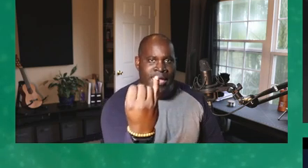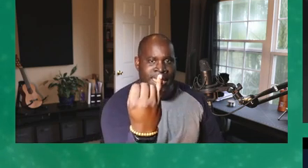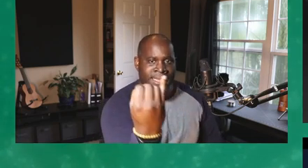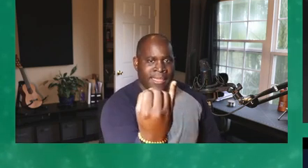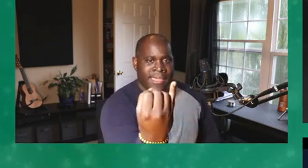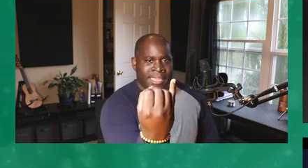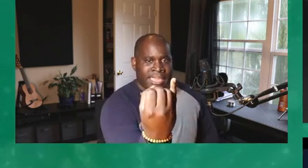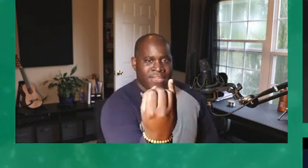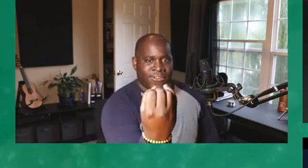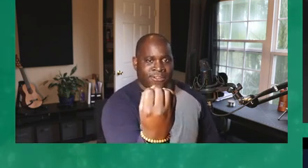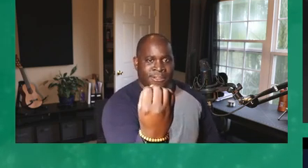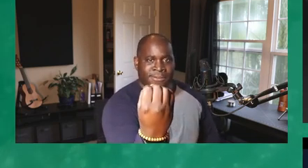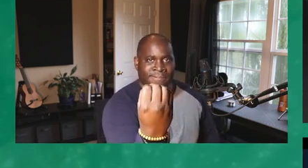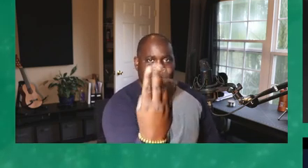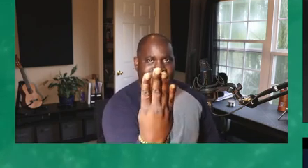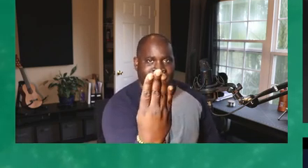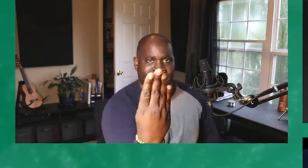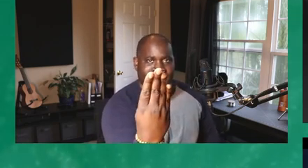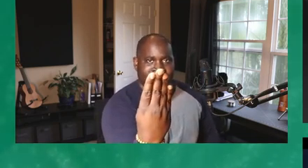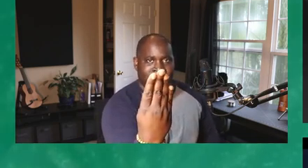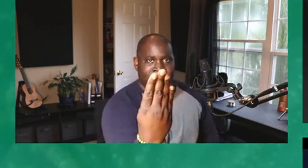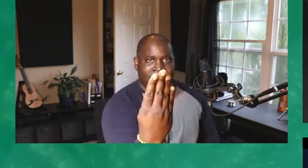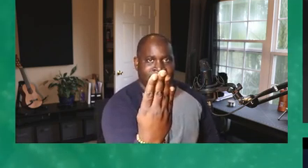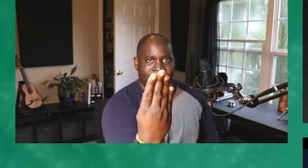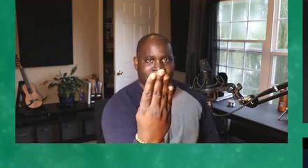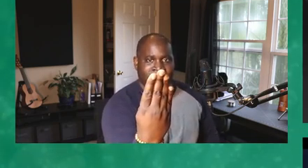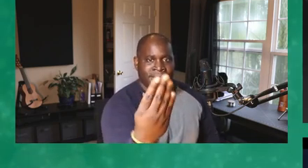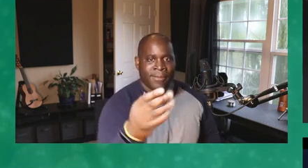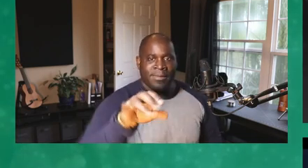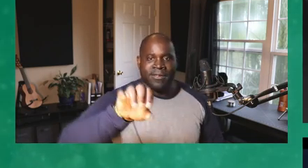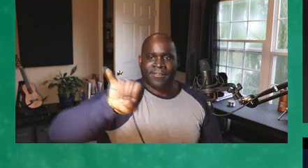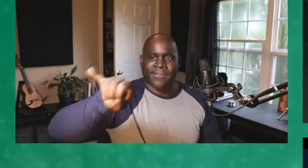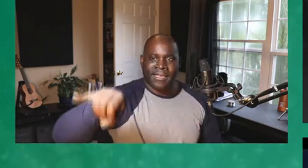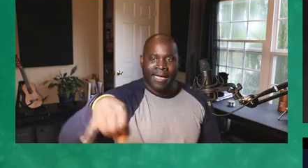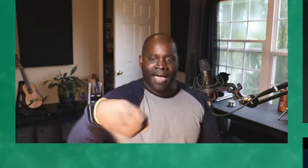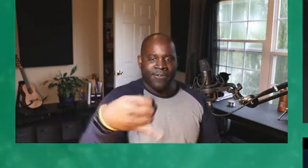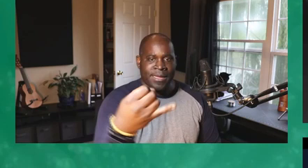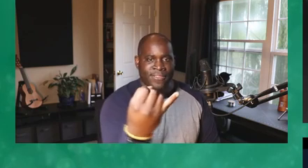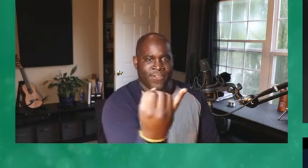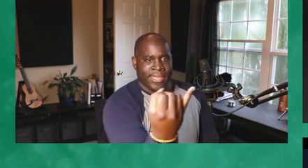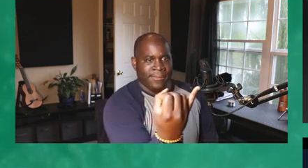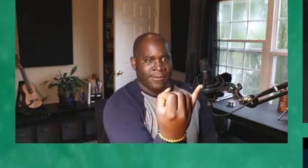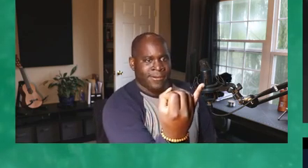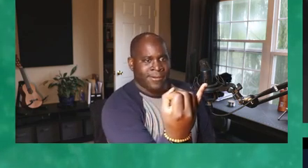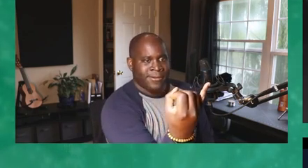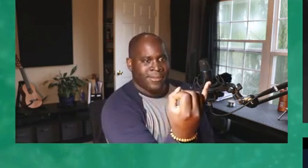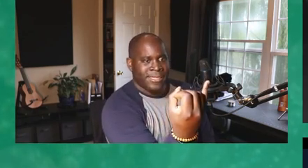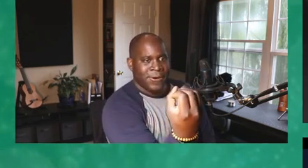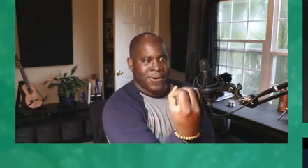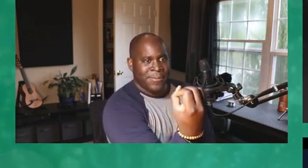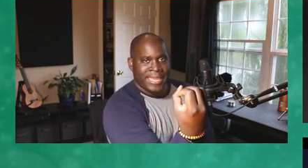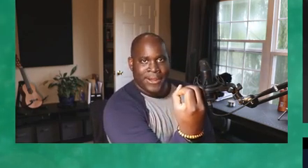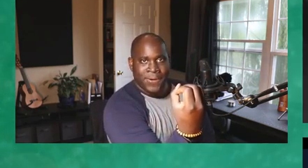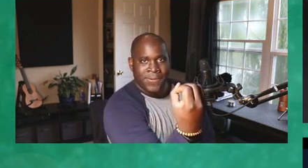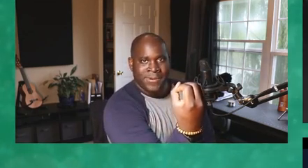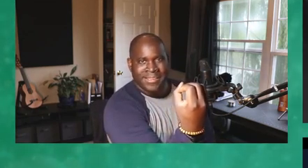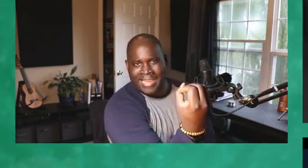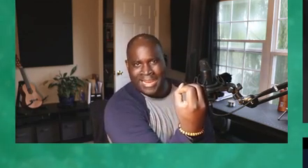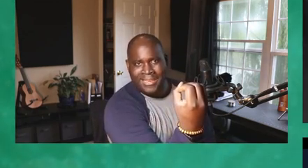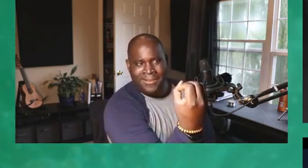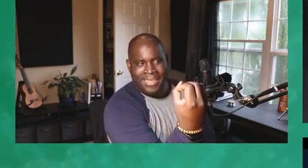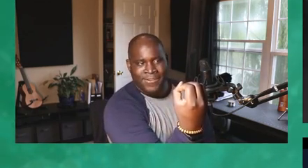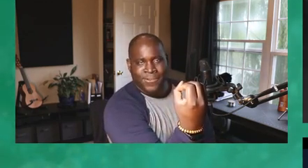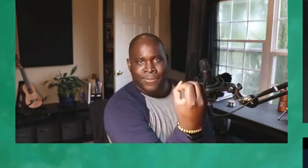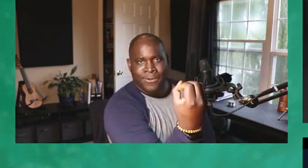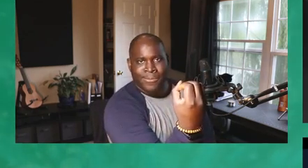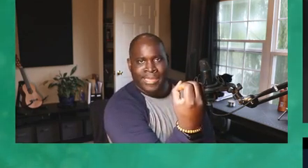J, you just close the fist and you pop out the B, because as you make the J, you already make an O,